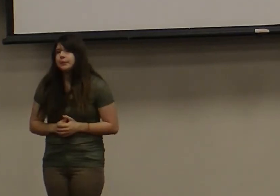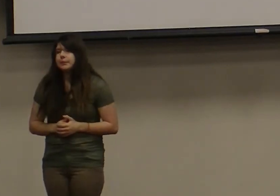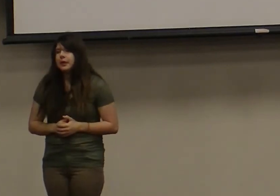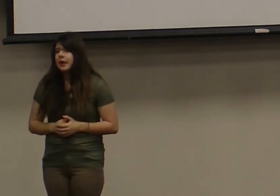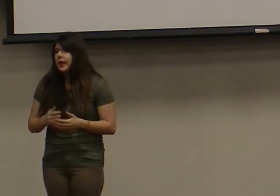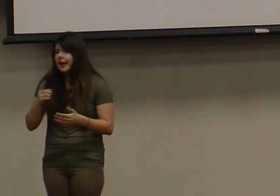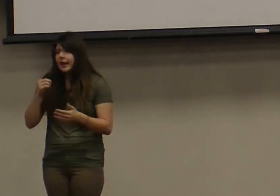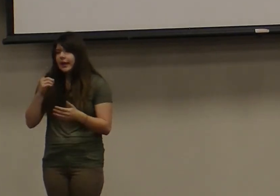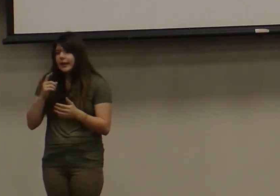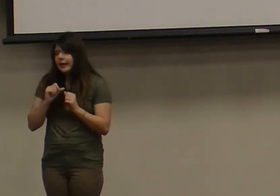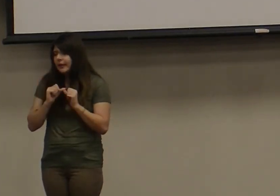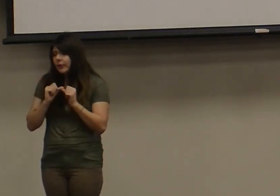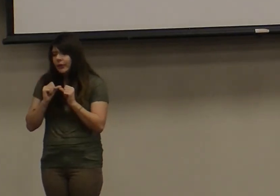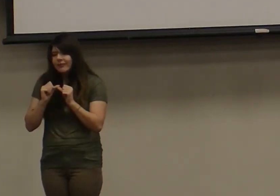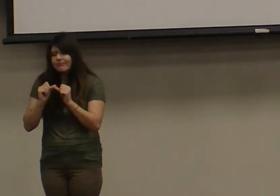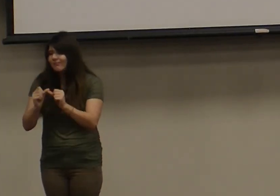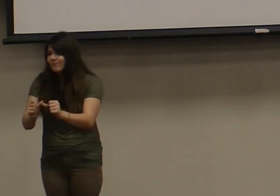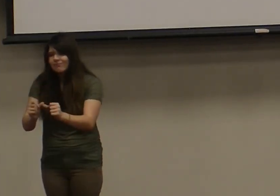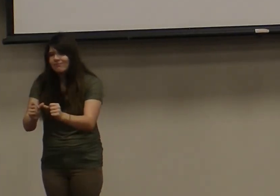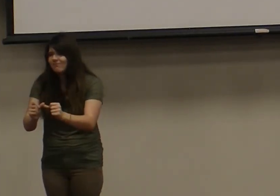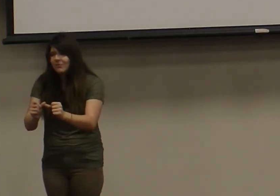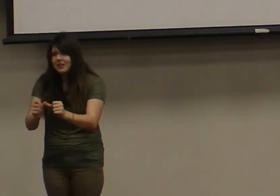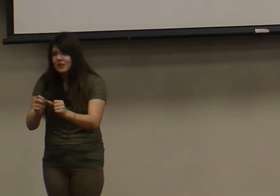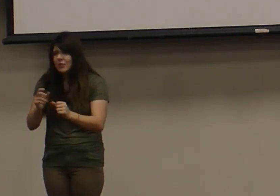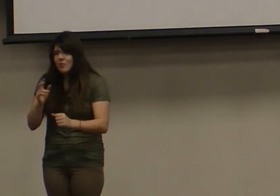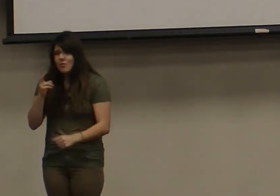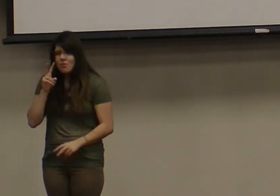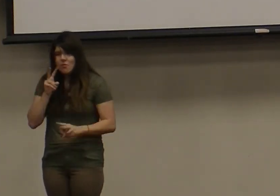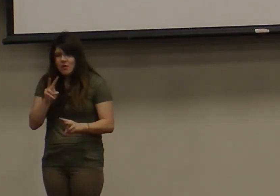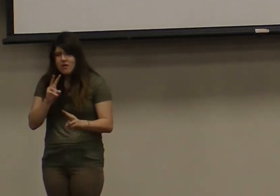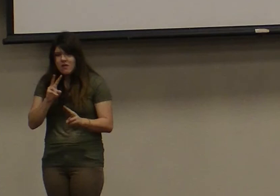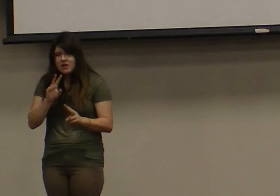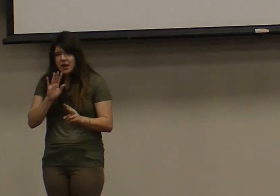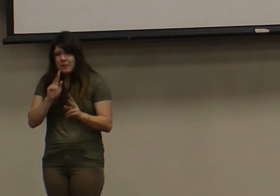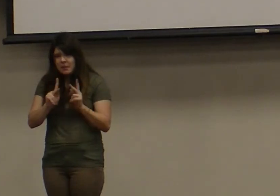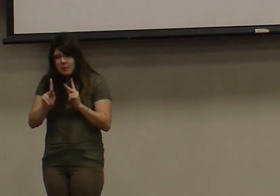I can no longer watch people whose hearts are breaking